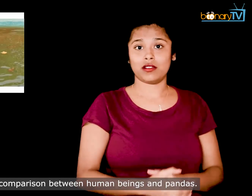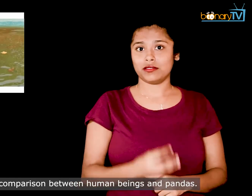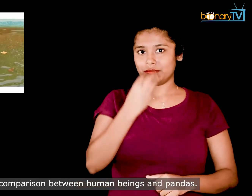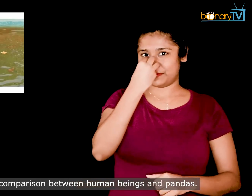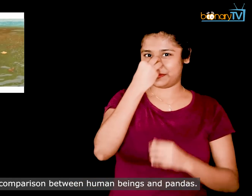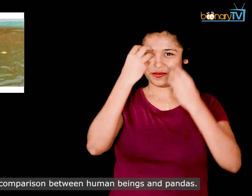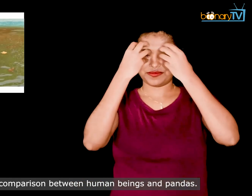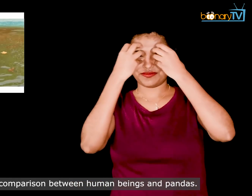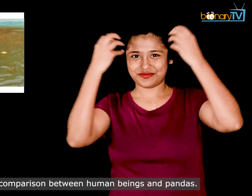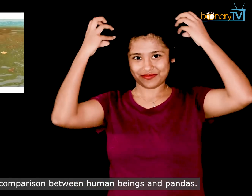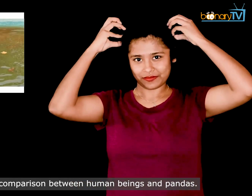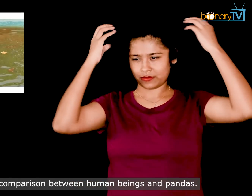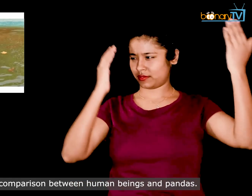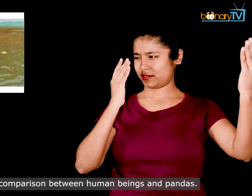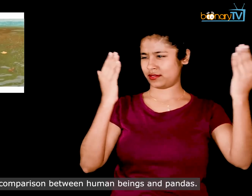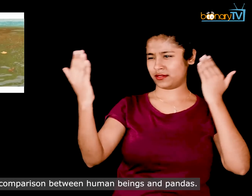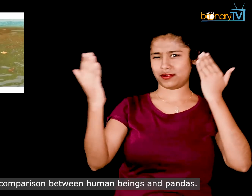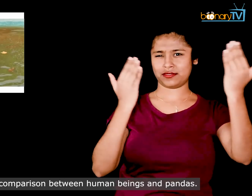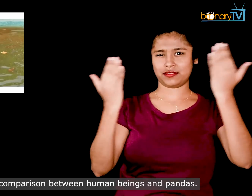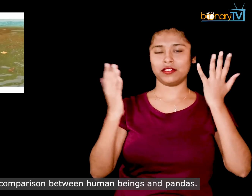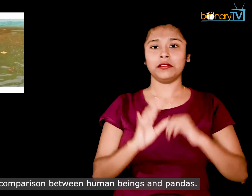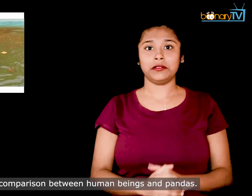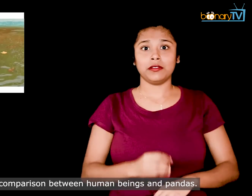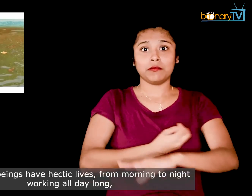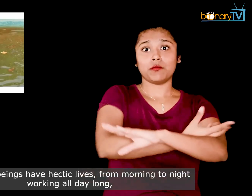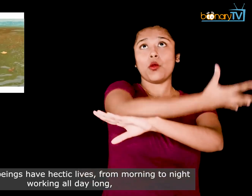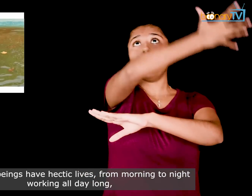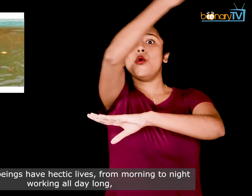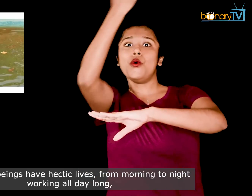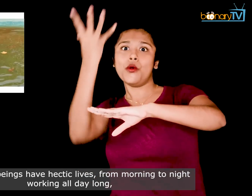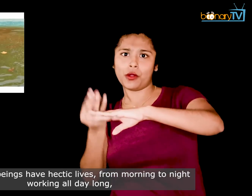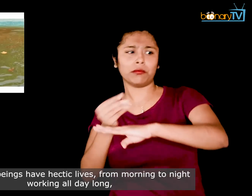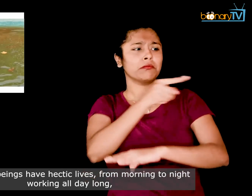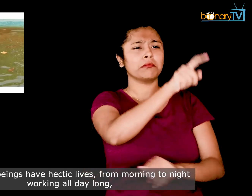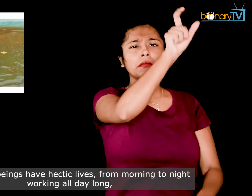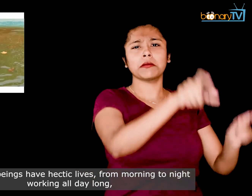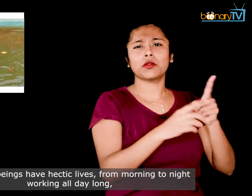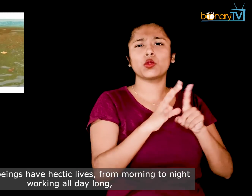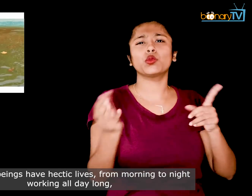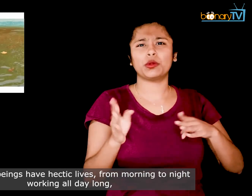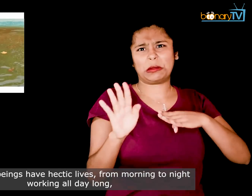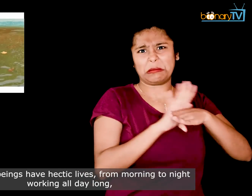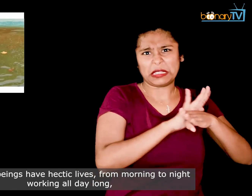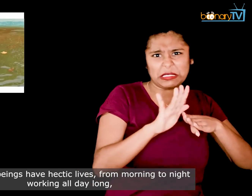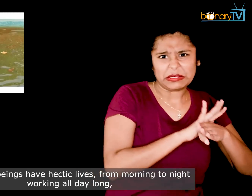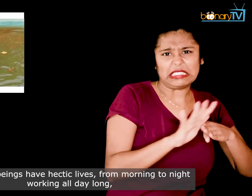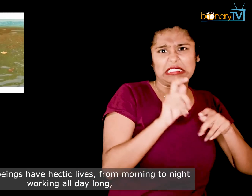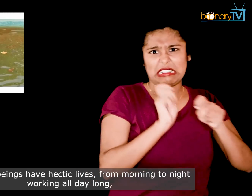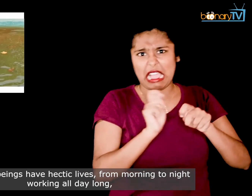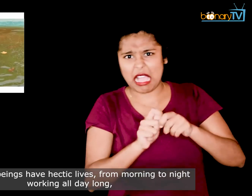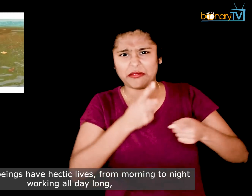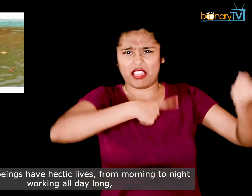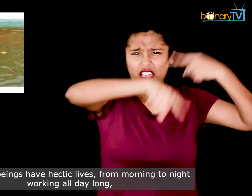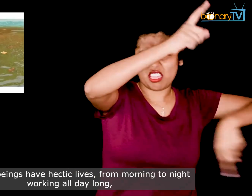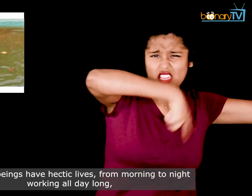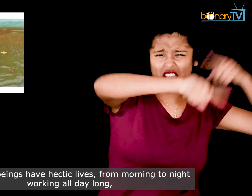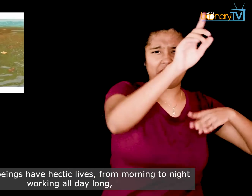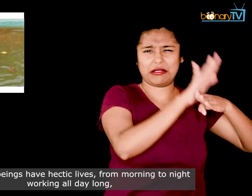human beings and pandas, we human beings have hectic lives from morning to